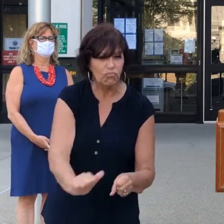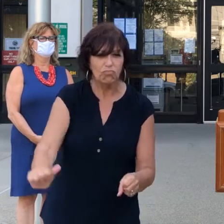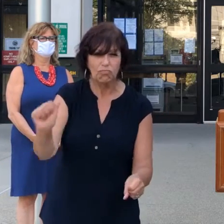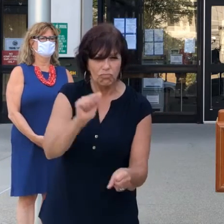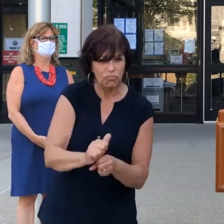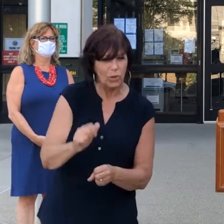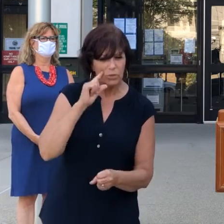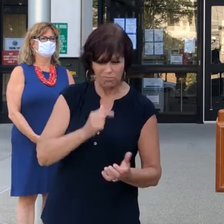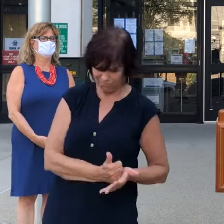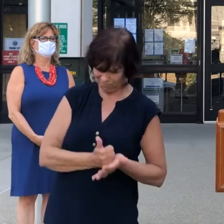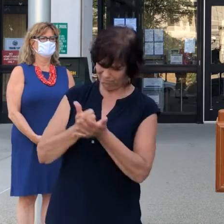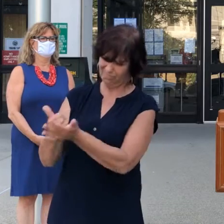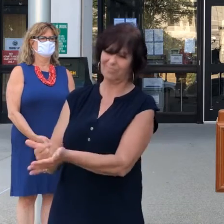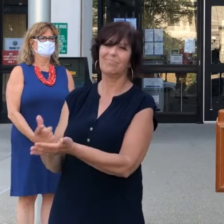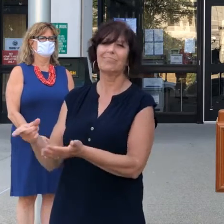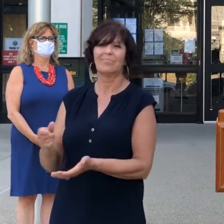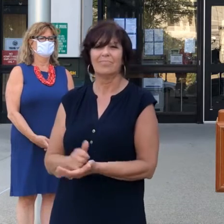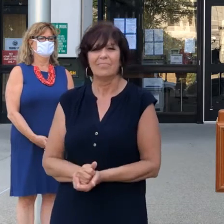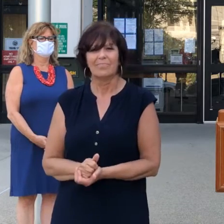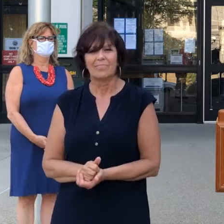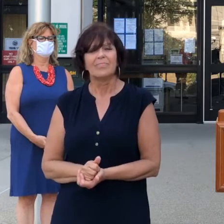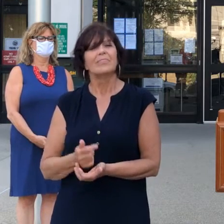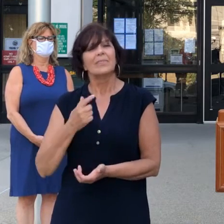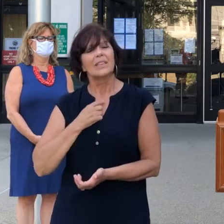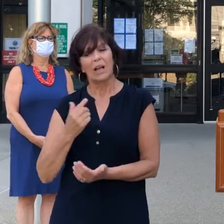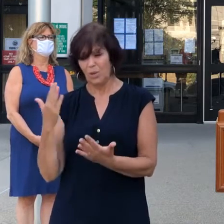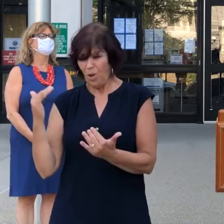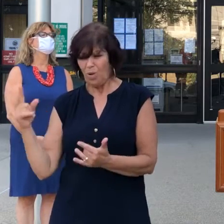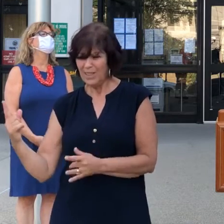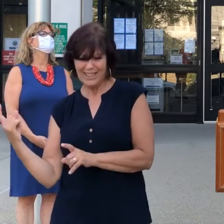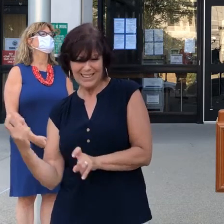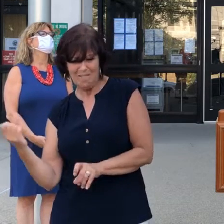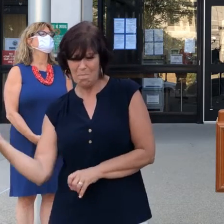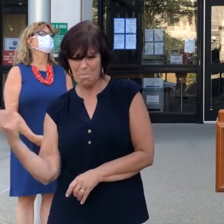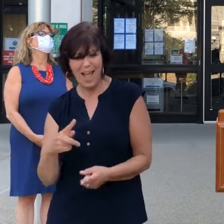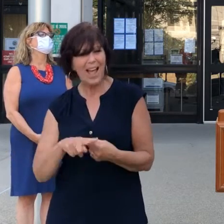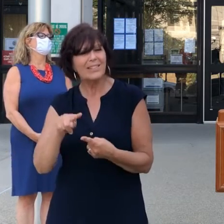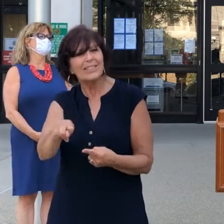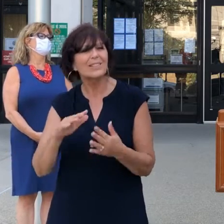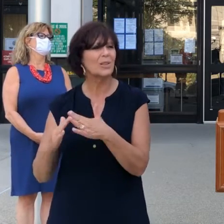employees from this region. And I would hope that they'd give back a little bit more.